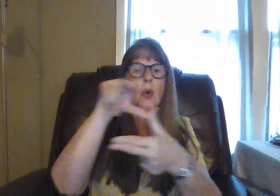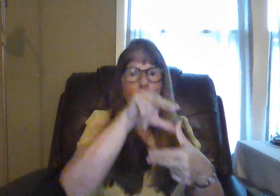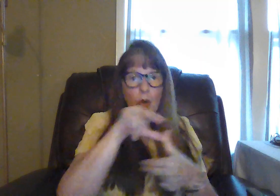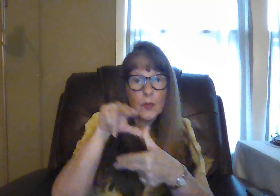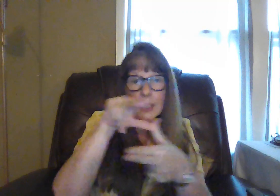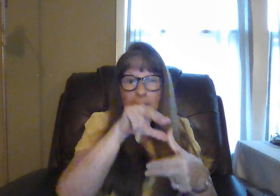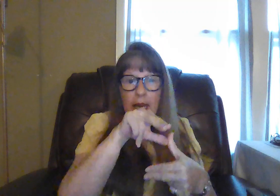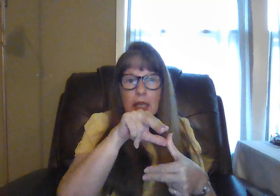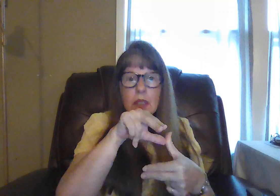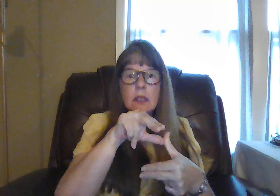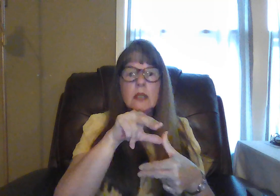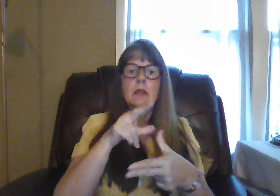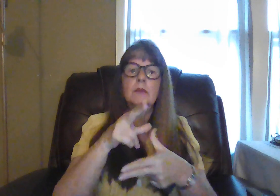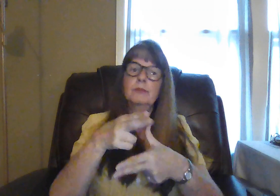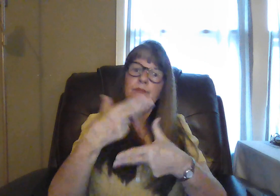or hurricane.